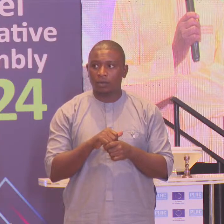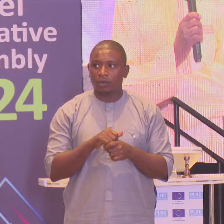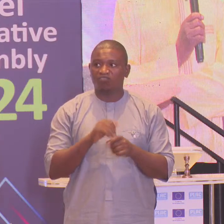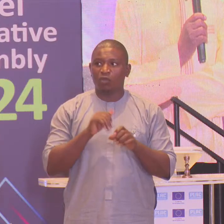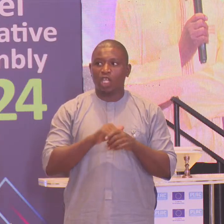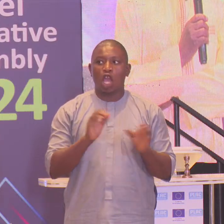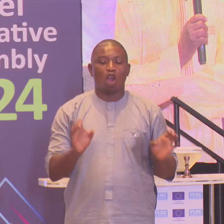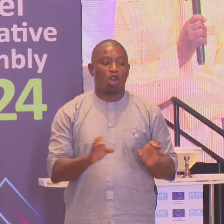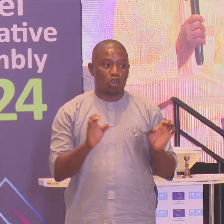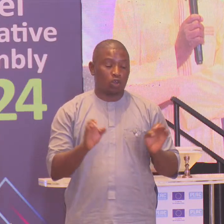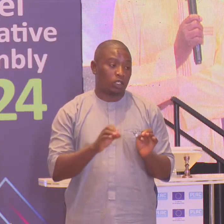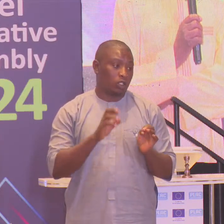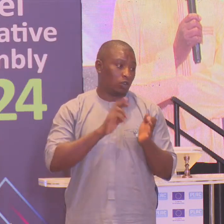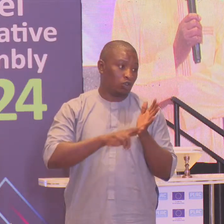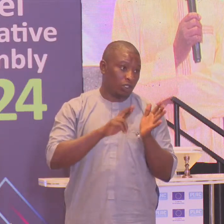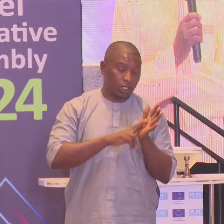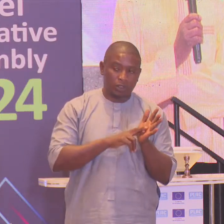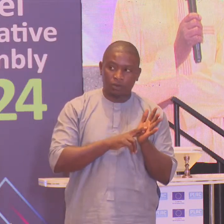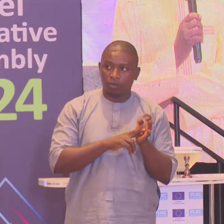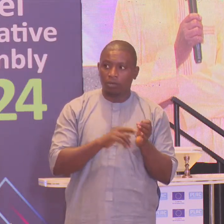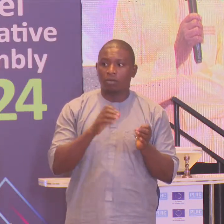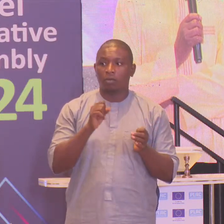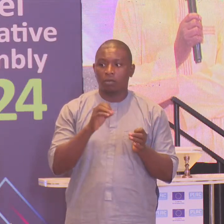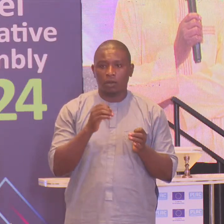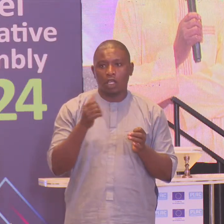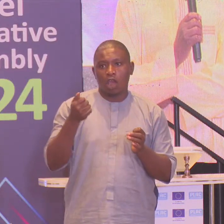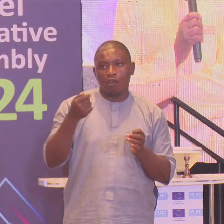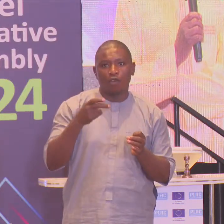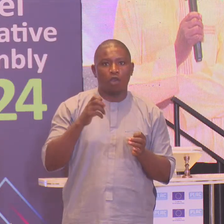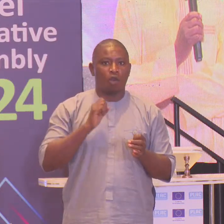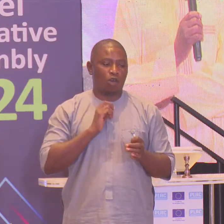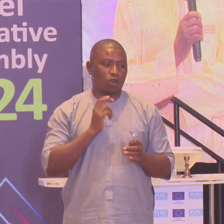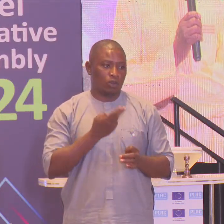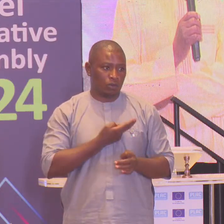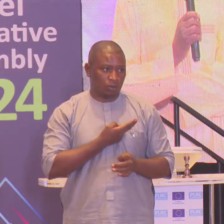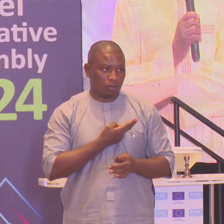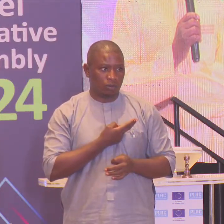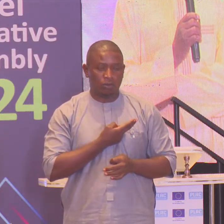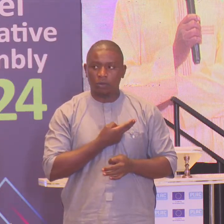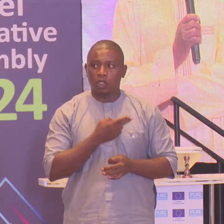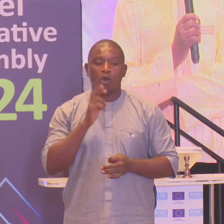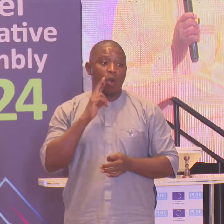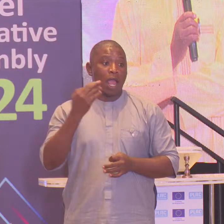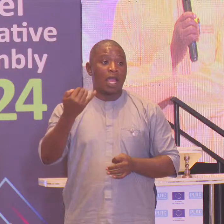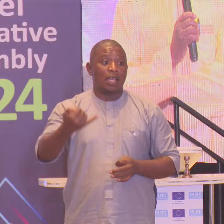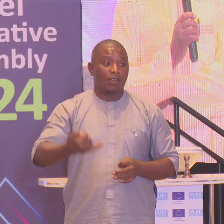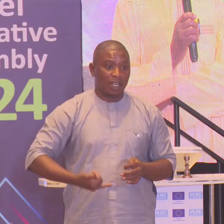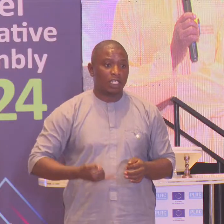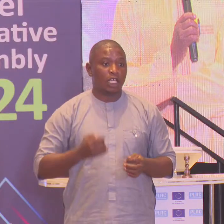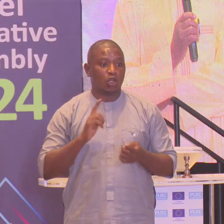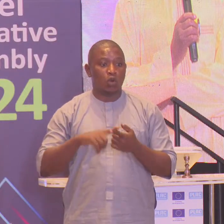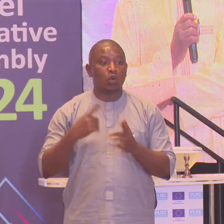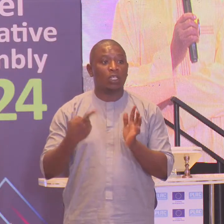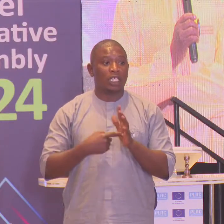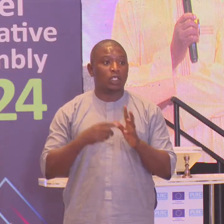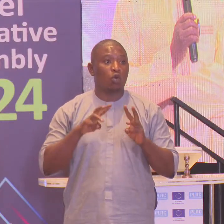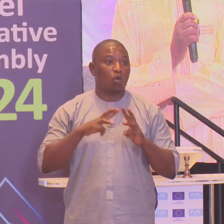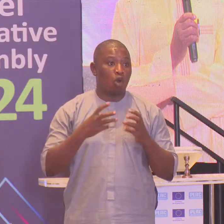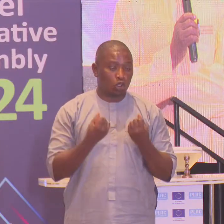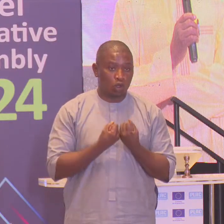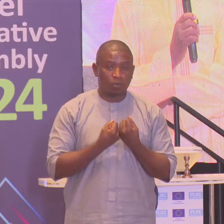conducting researches. So a few of us were invited to this workshop